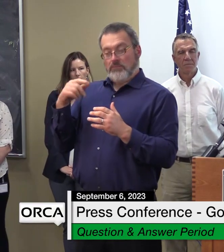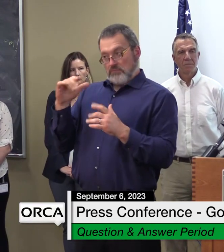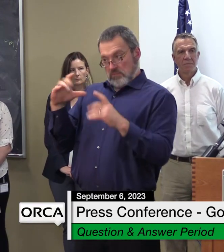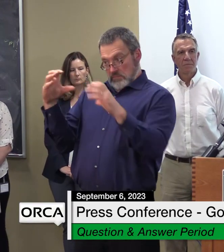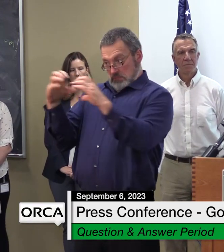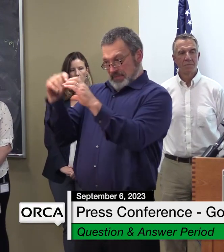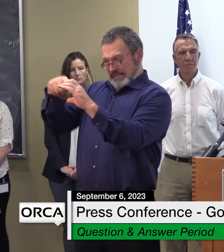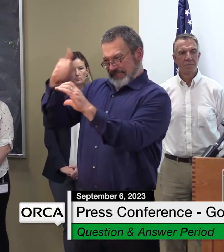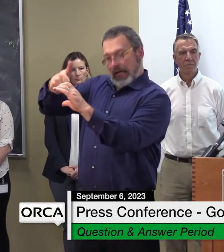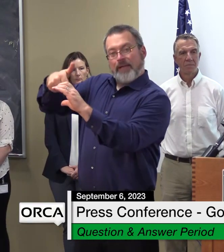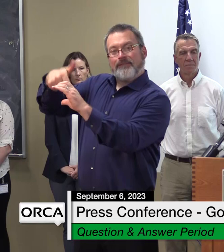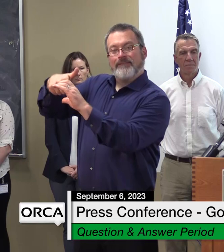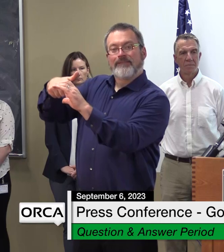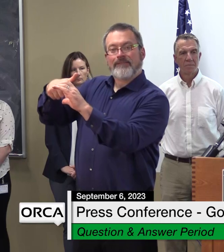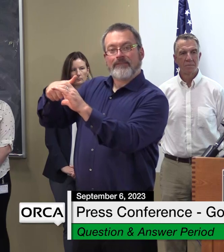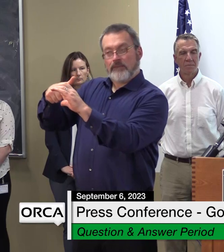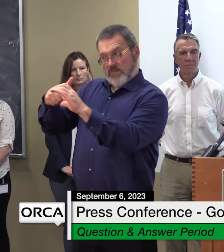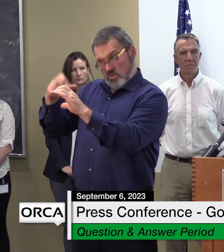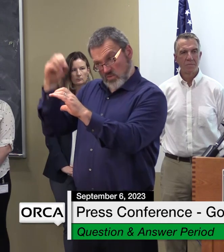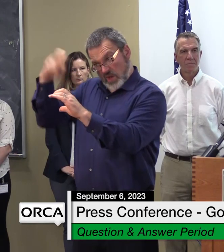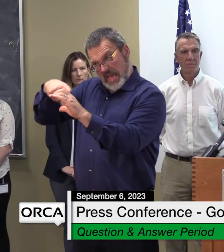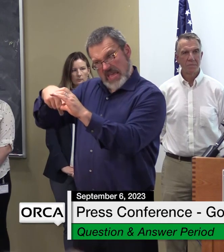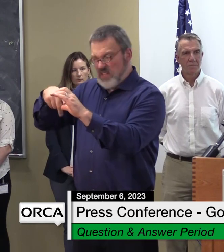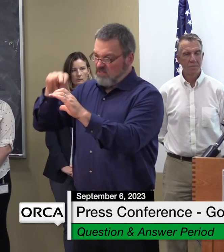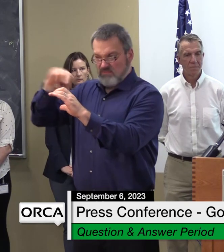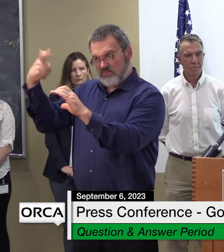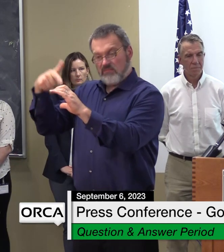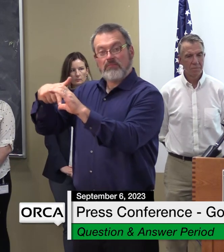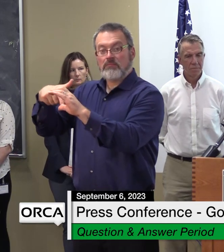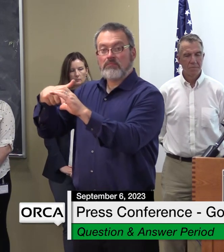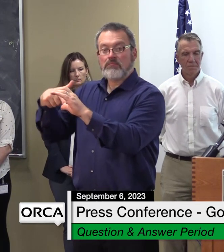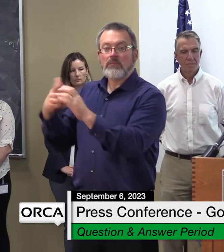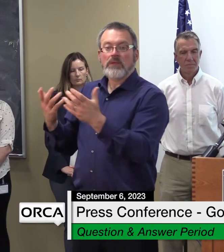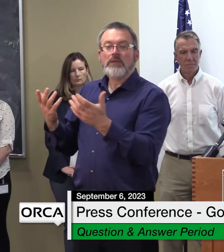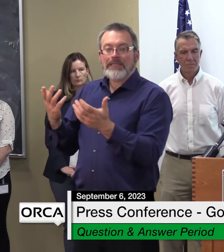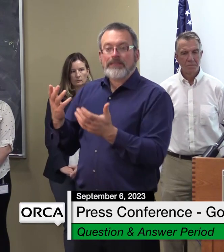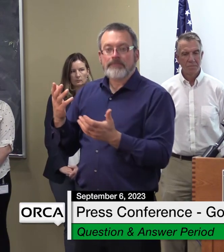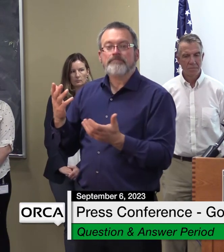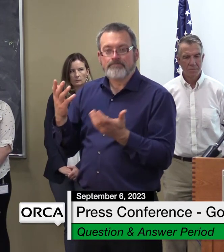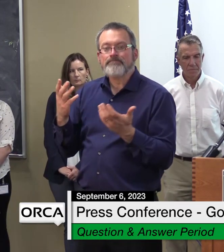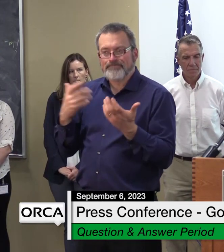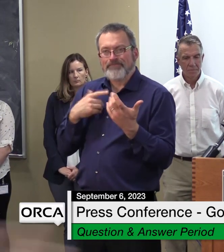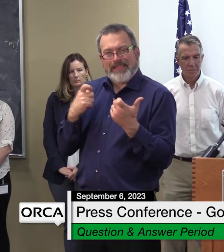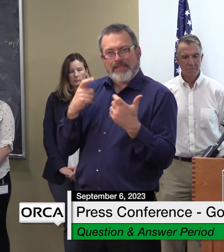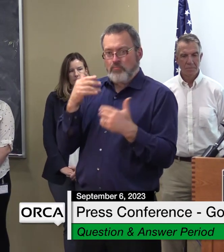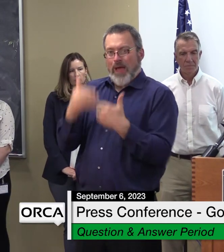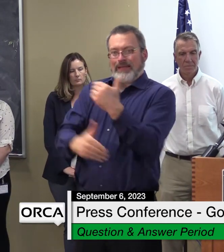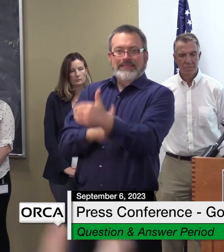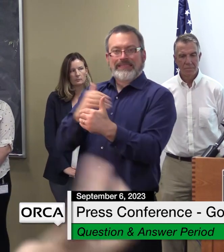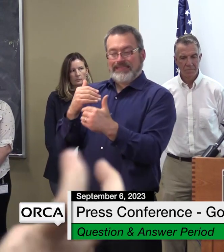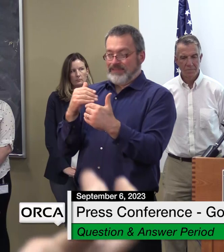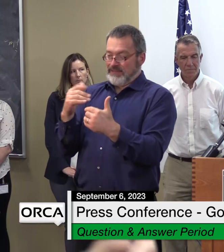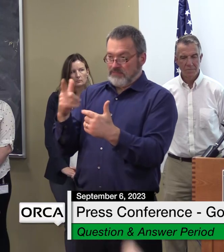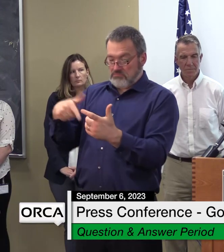as. And so that's why the appeal process is going on, is, okay, is it a total loss?